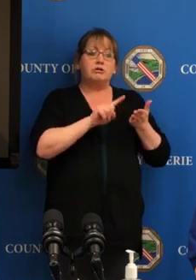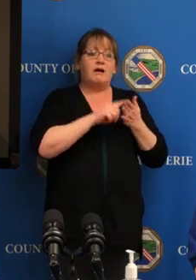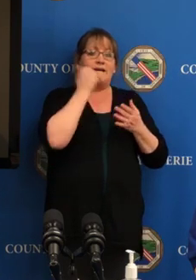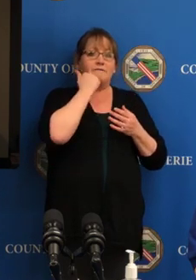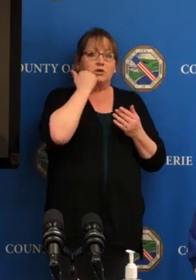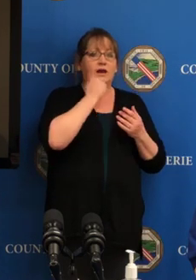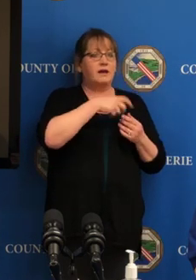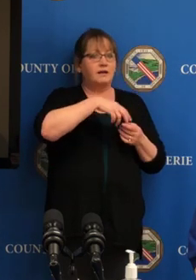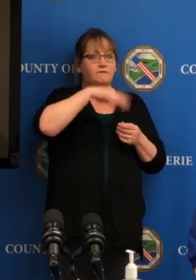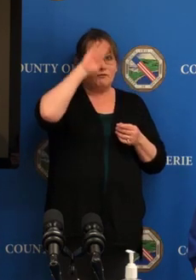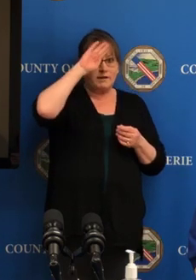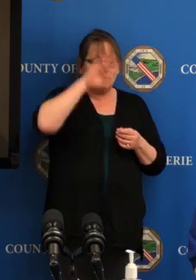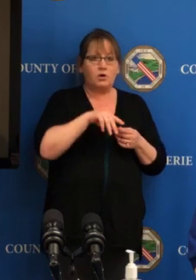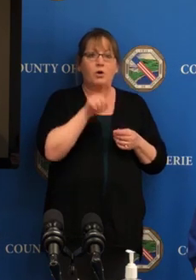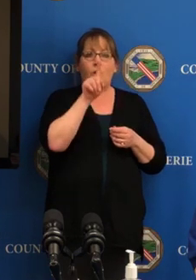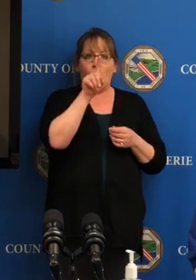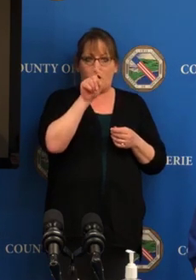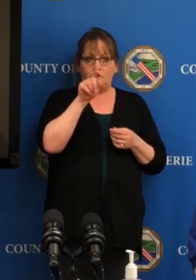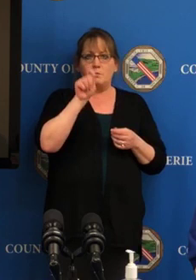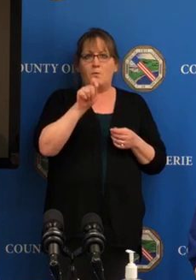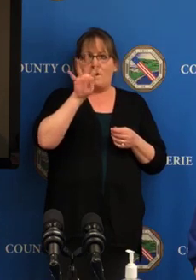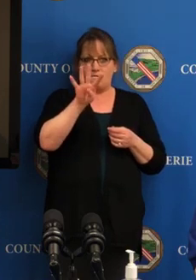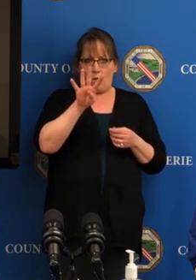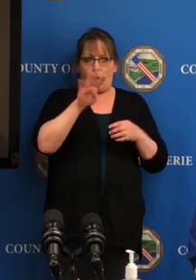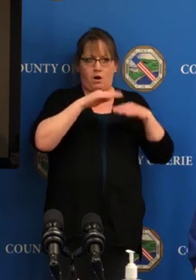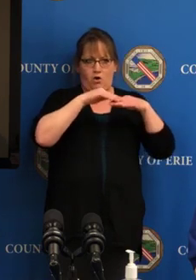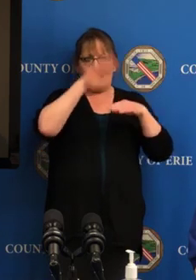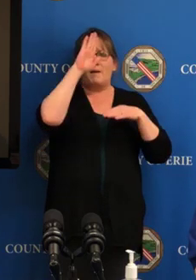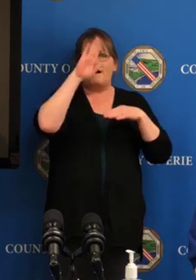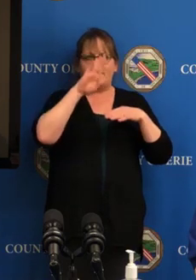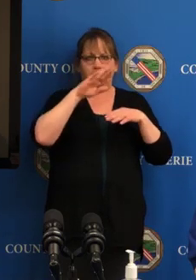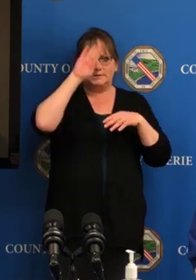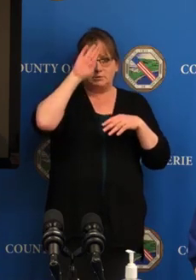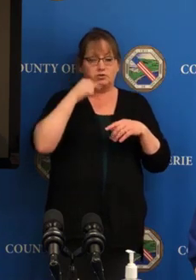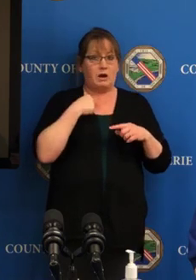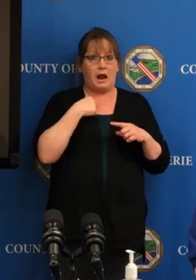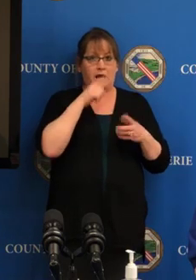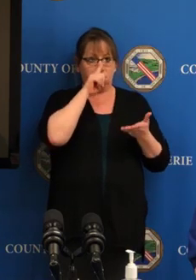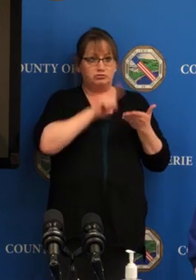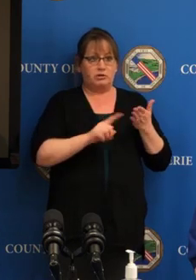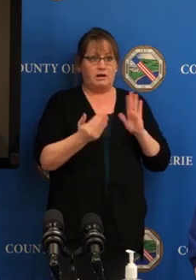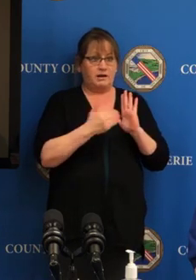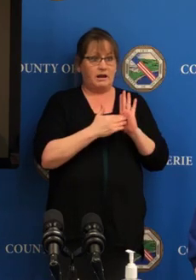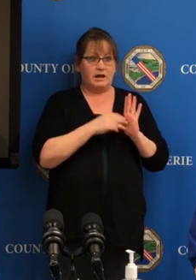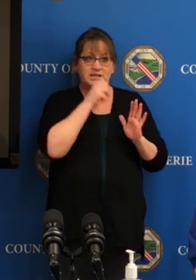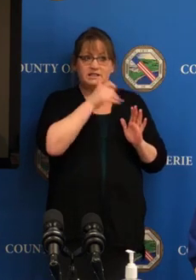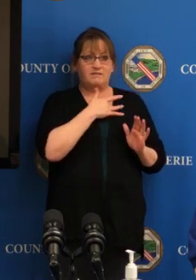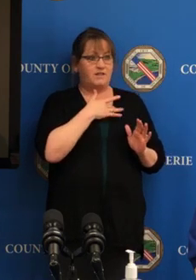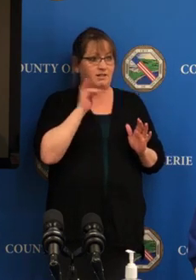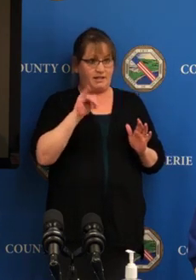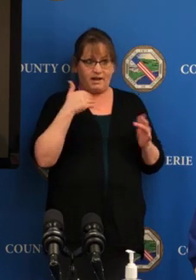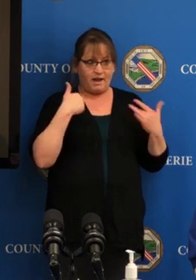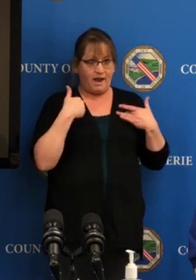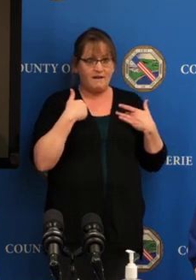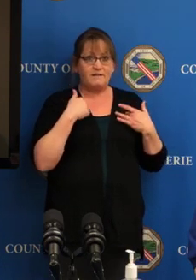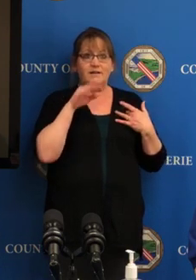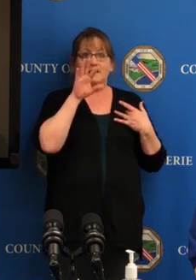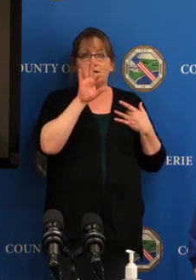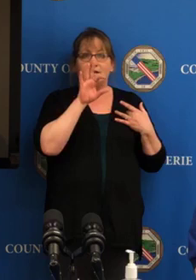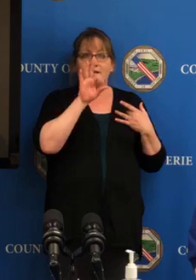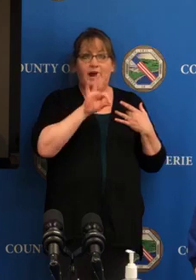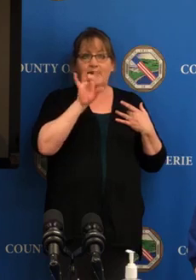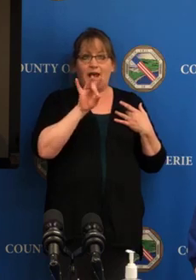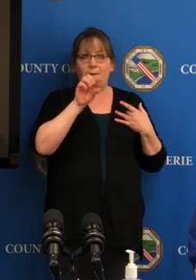fever, 100.4 temperature, degrees or higher. I checked my temperature again, didn't feel like I had one this morning,